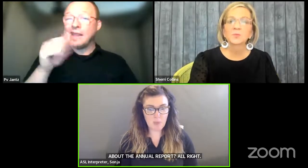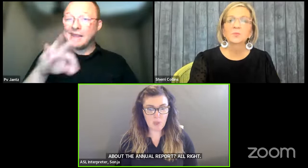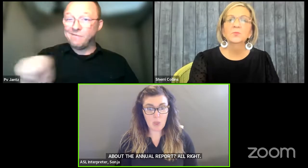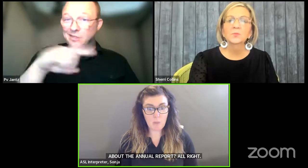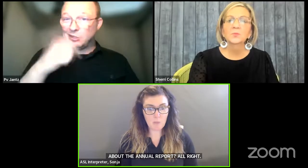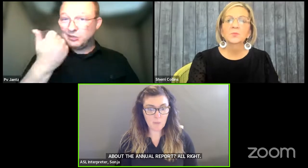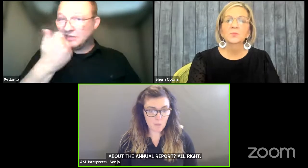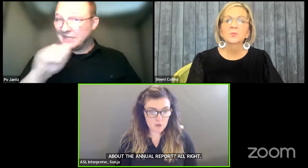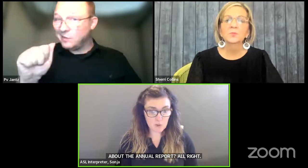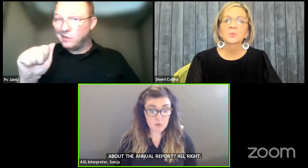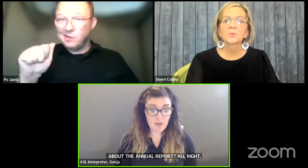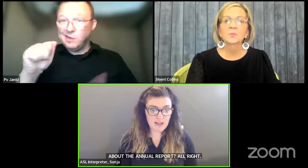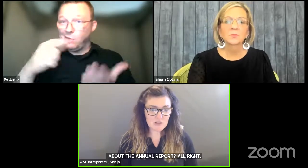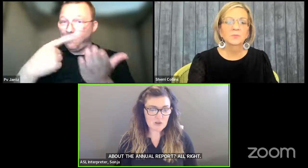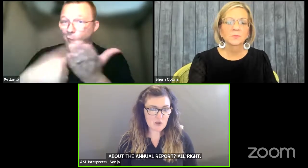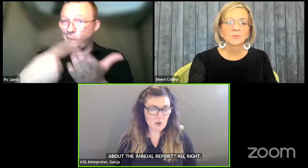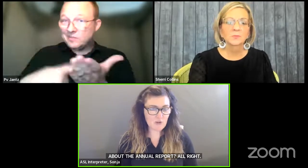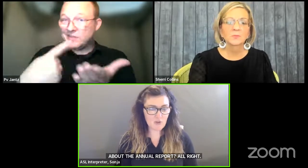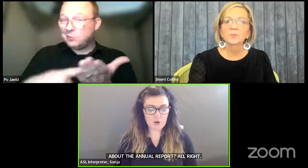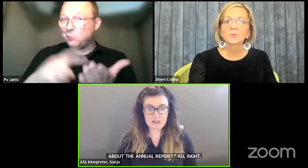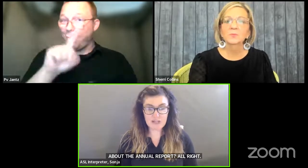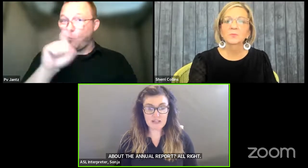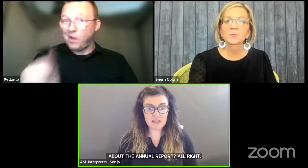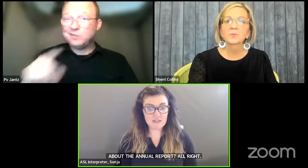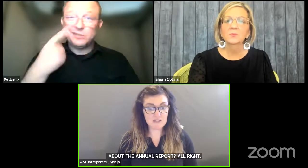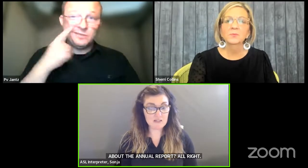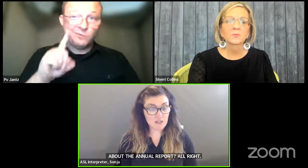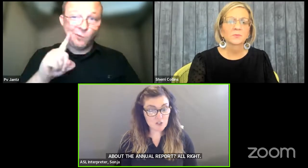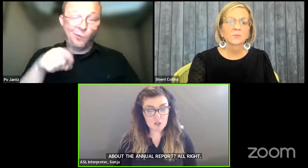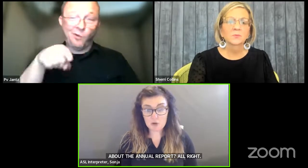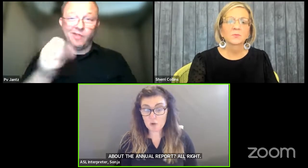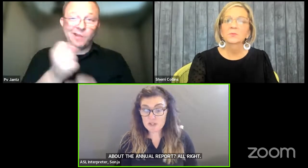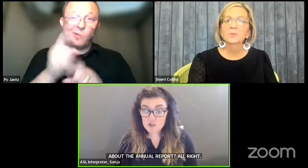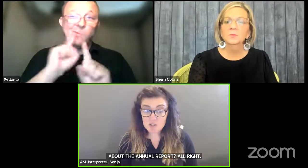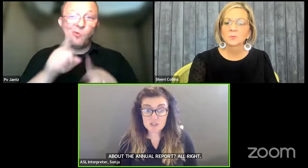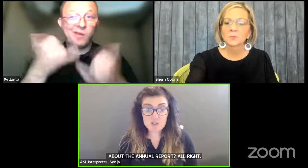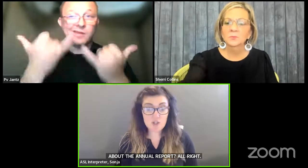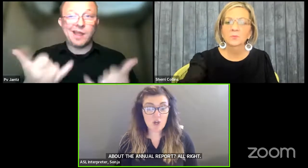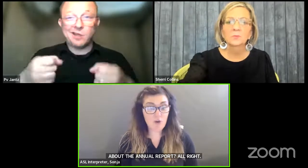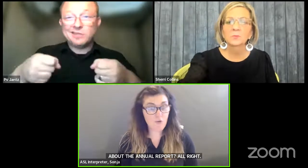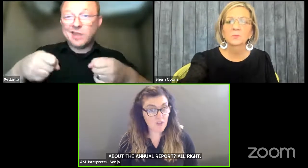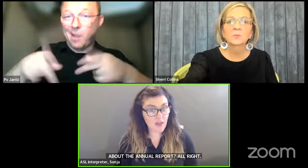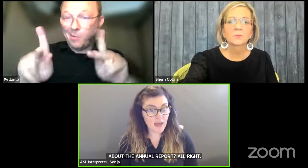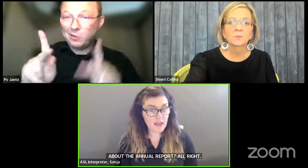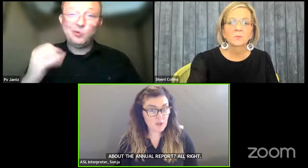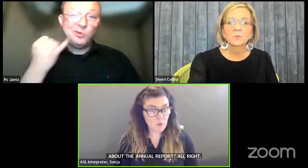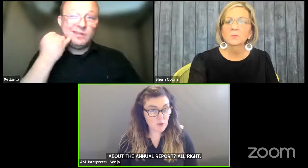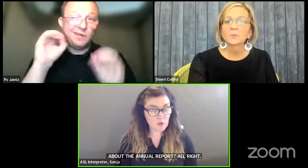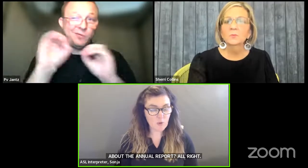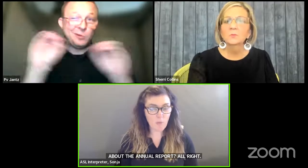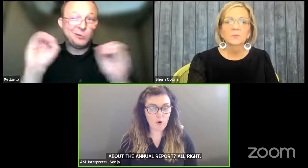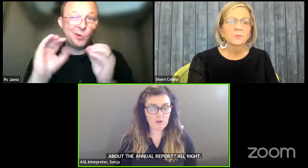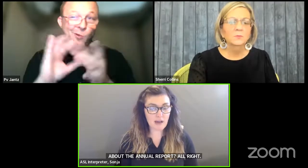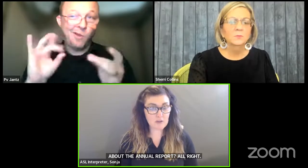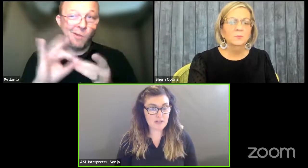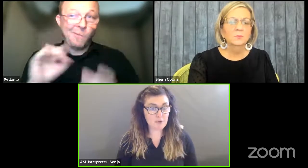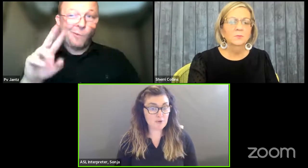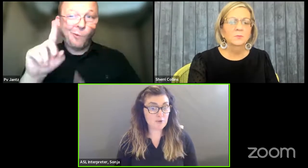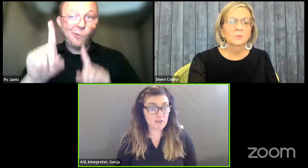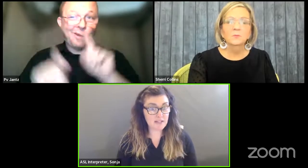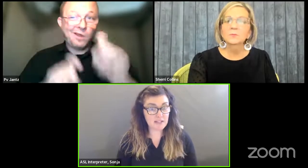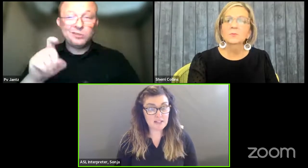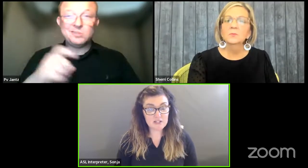and show you that. So if there's any discussion or questions for the annual report, now